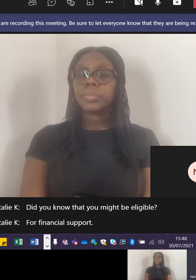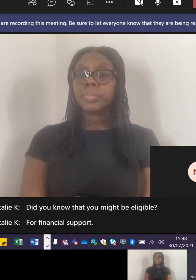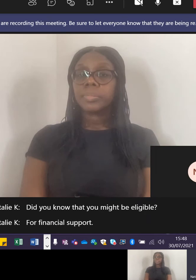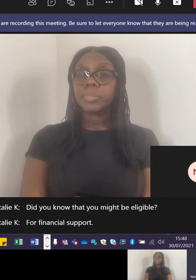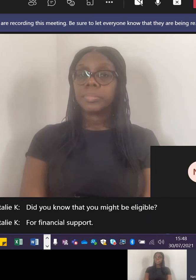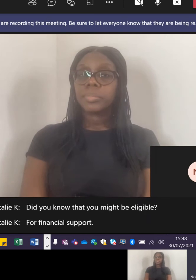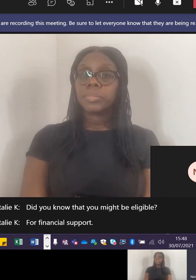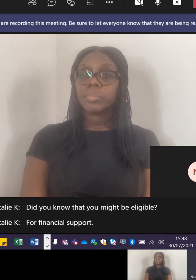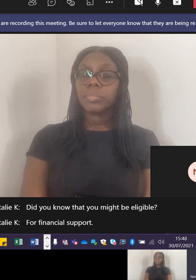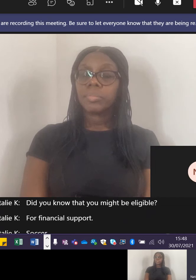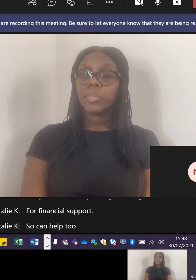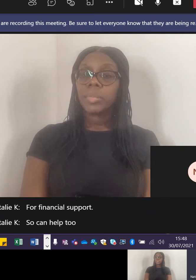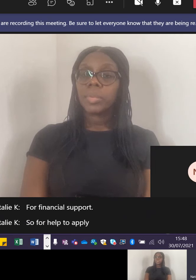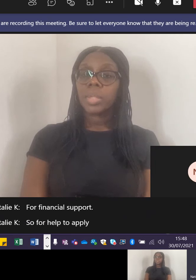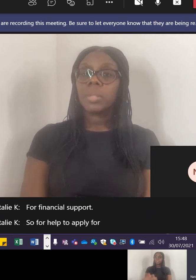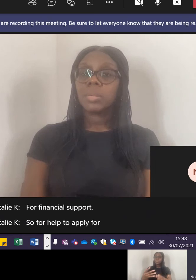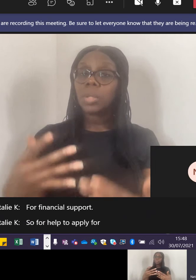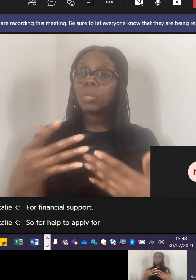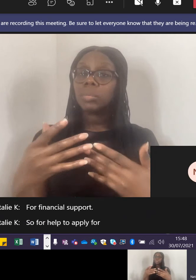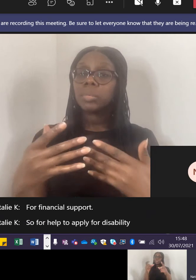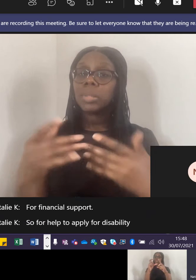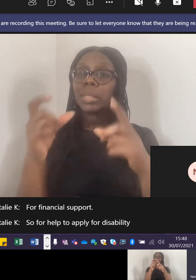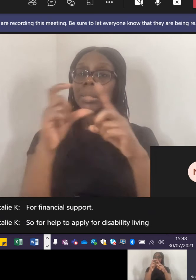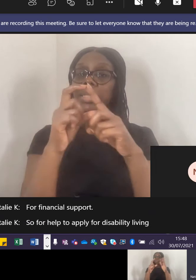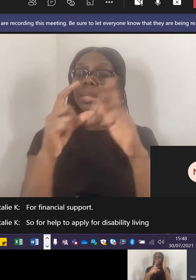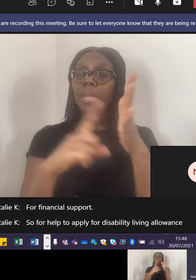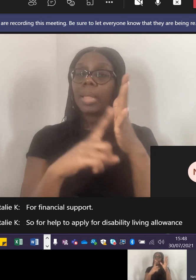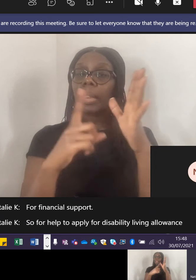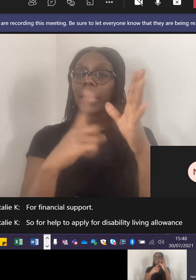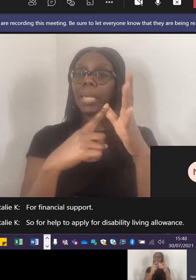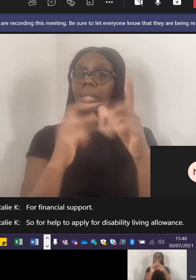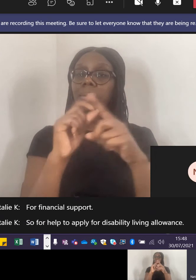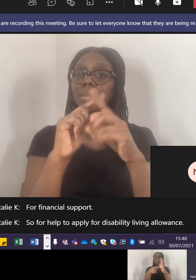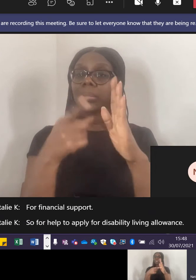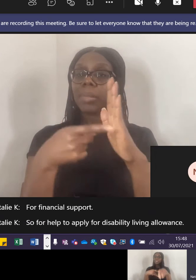So, for help to apply for disability living allowance,